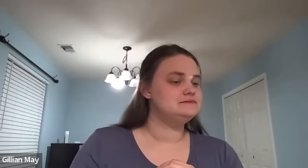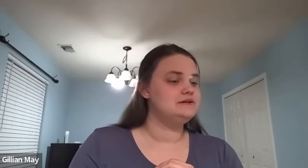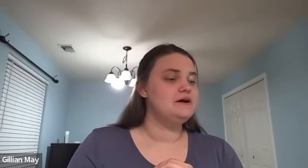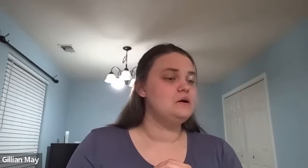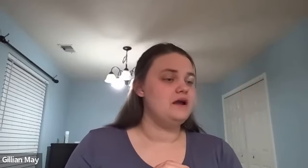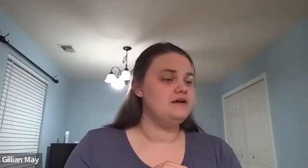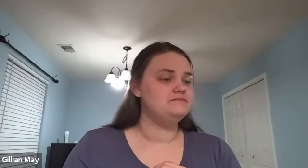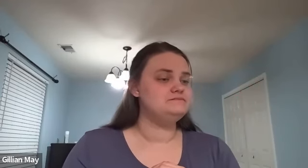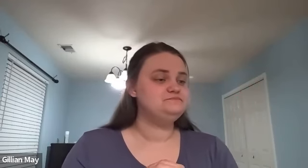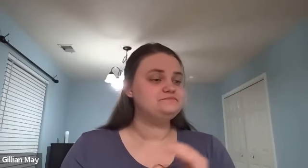Okay.